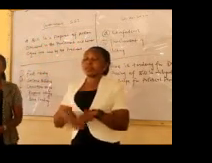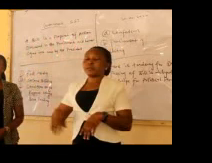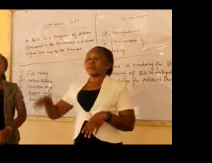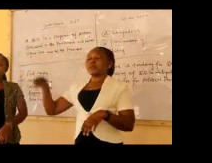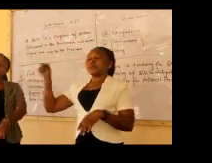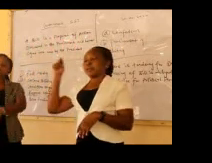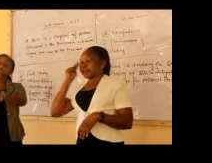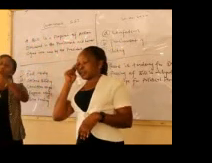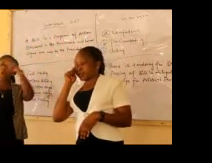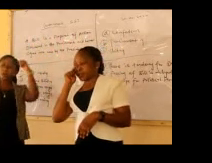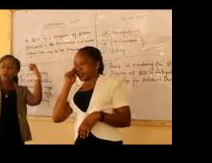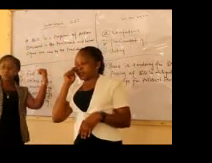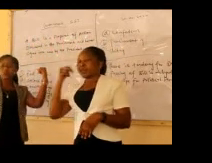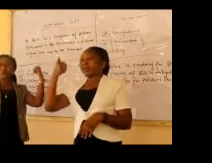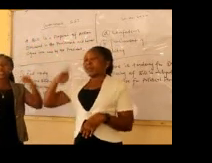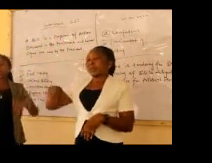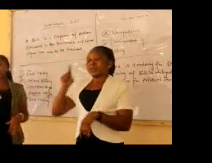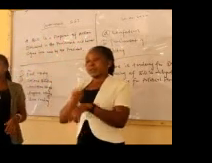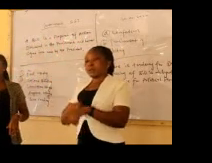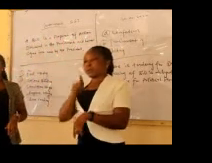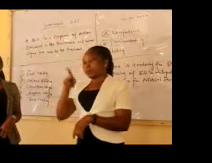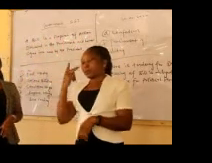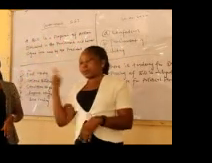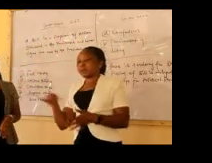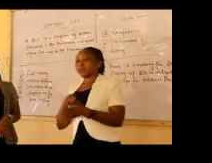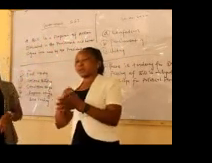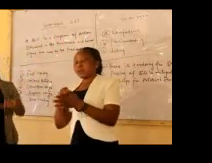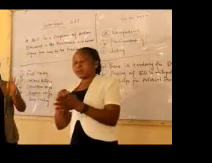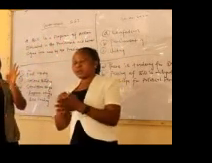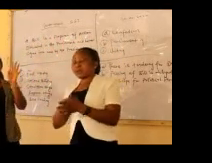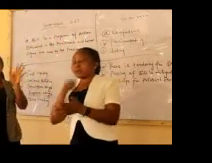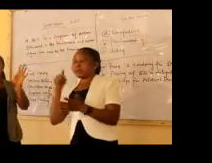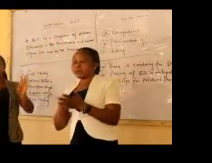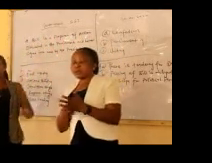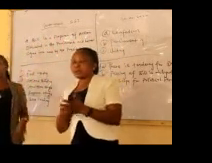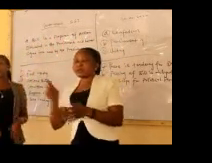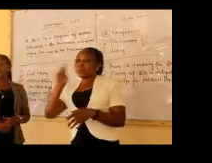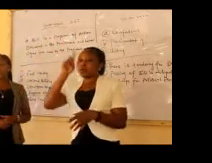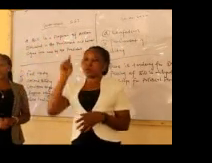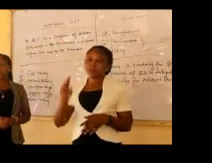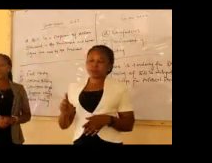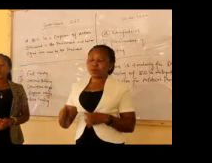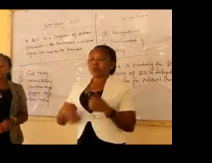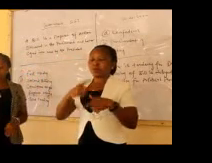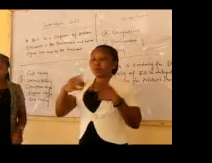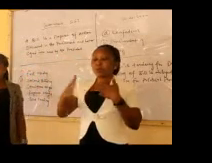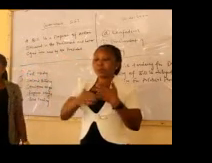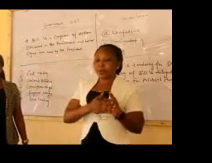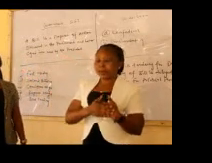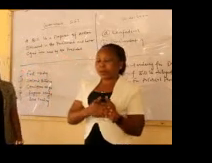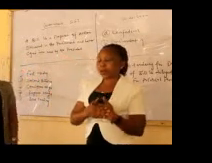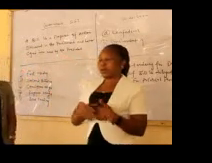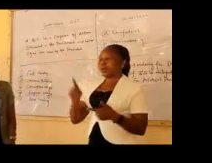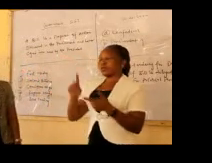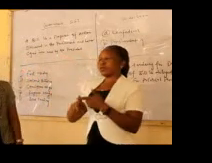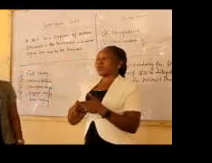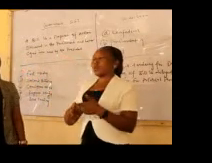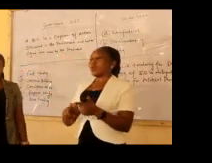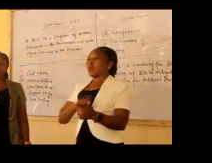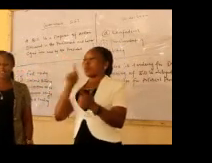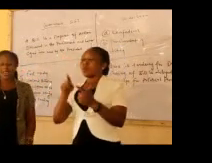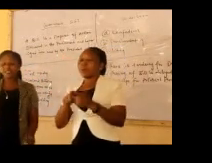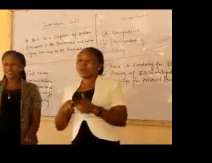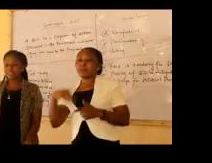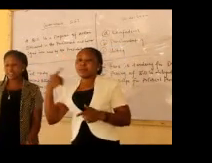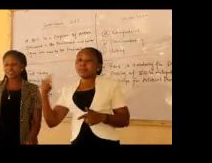this question, your mind should go back to when Nigeria was divided into 3 provinces. By who? By Bernard Bodilon in the